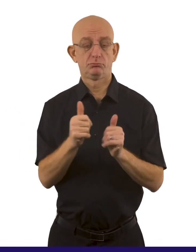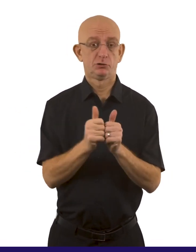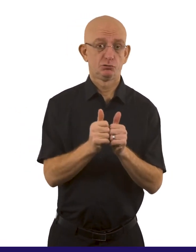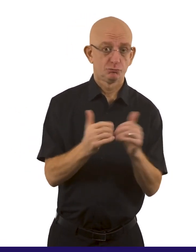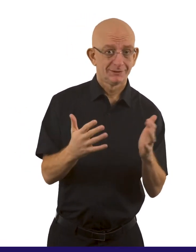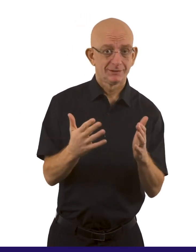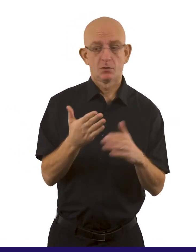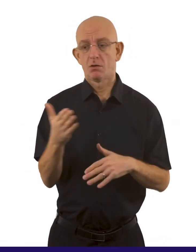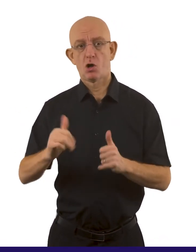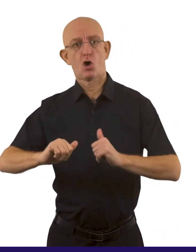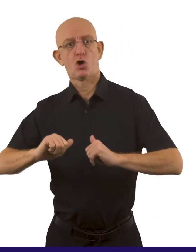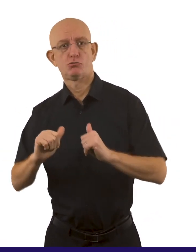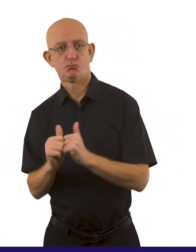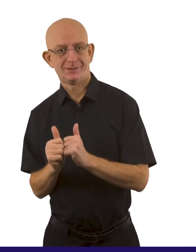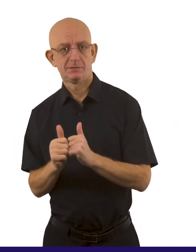following statements.